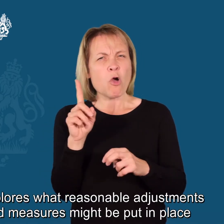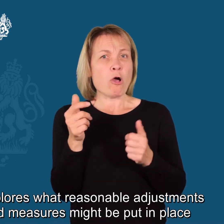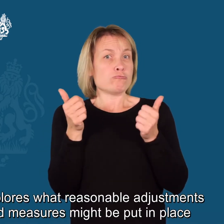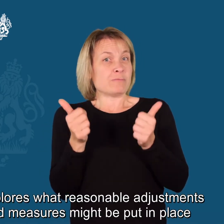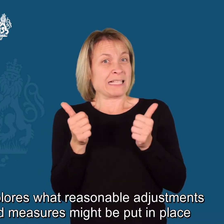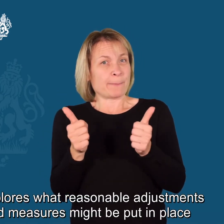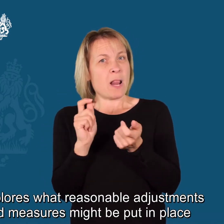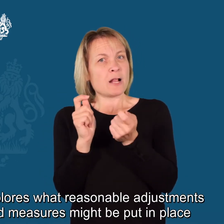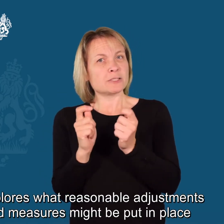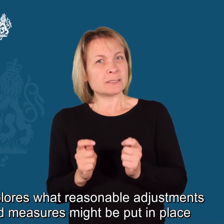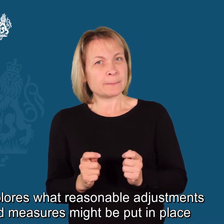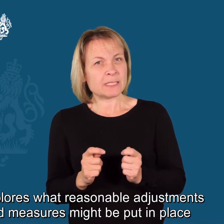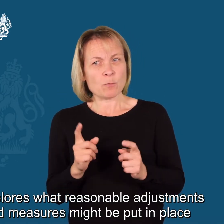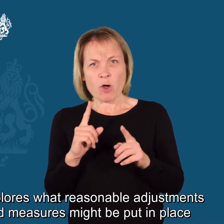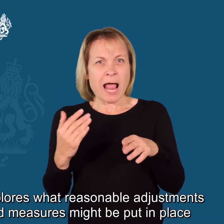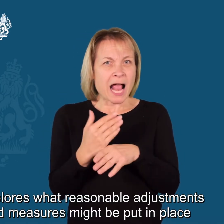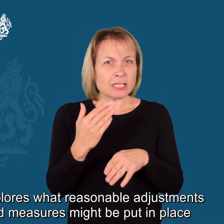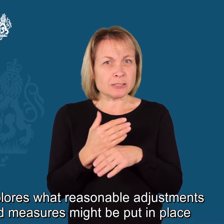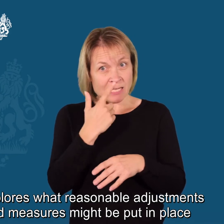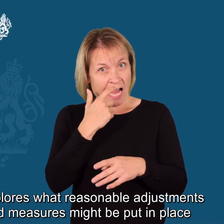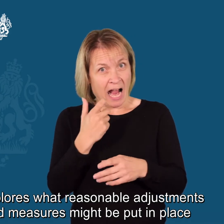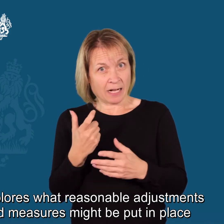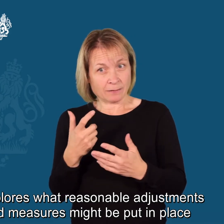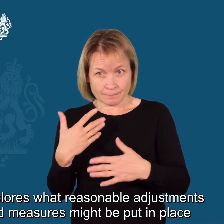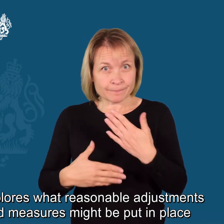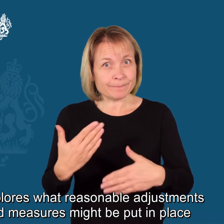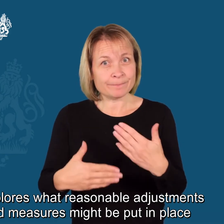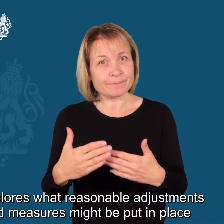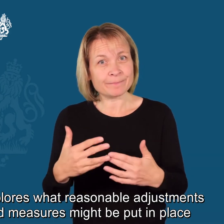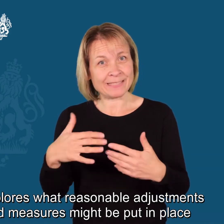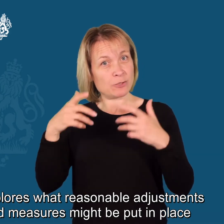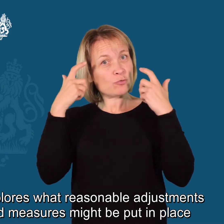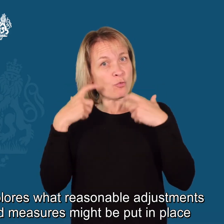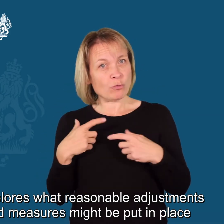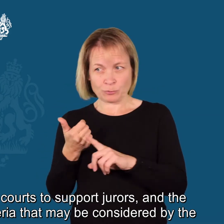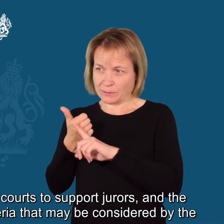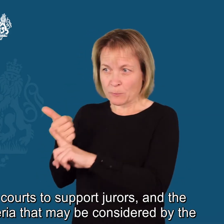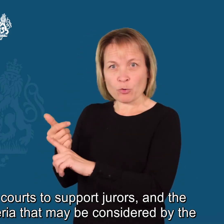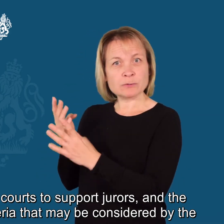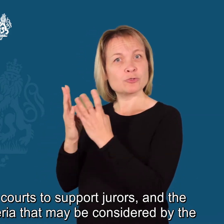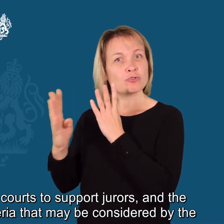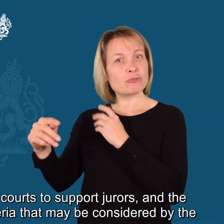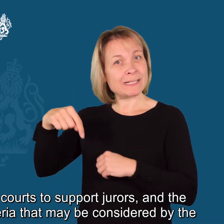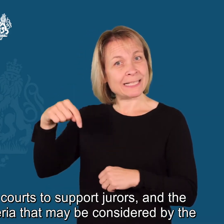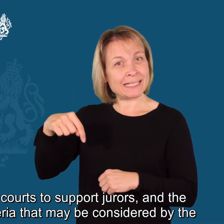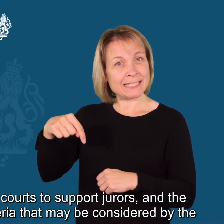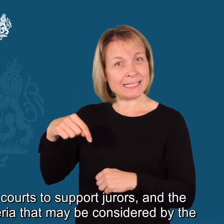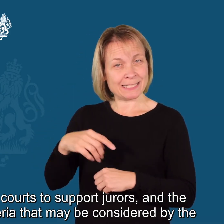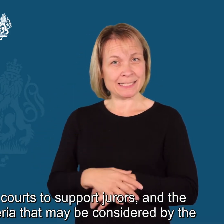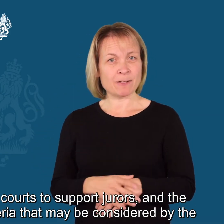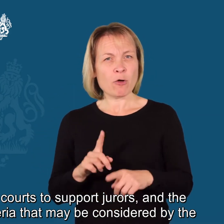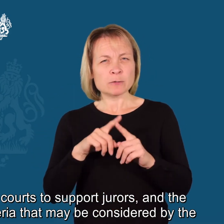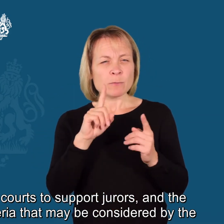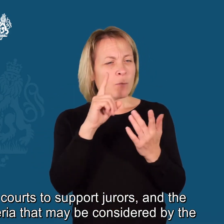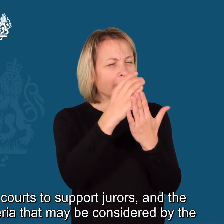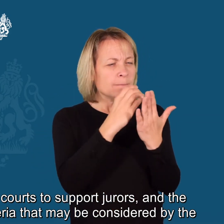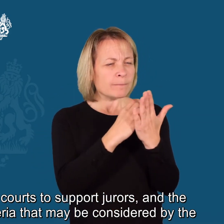It explores what reasonable adjustments and measures might be put in place in courts to support jurors and the criteria that